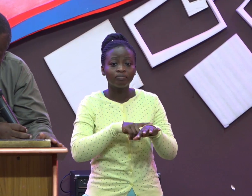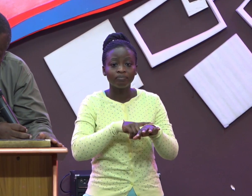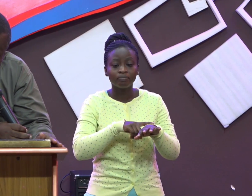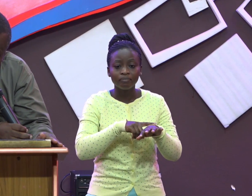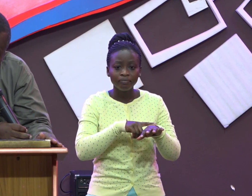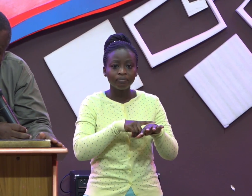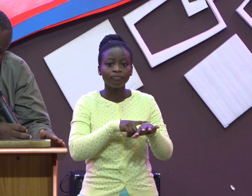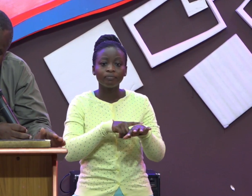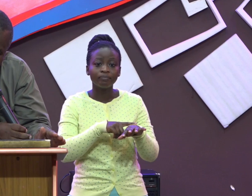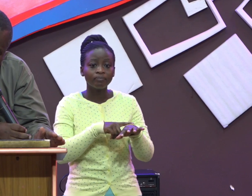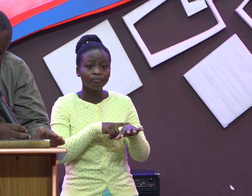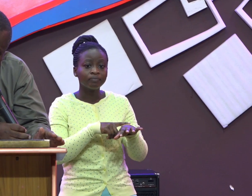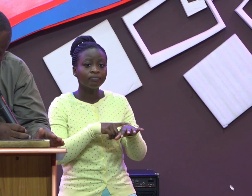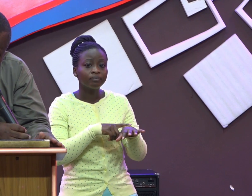on a